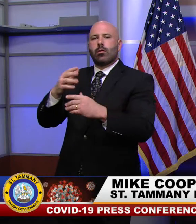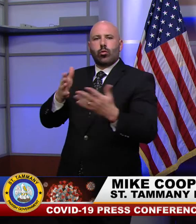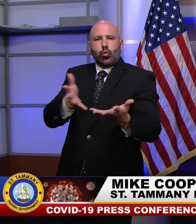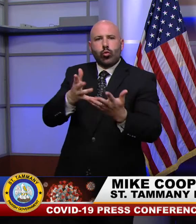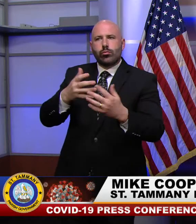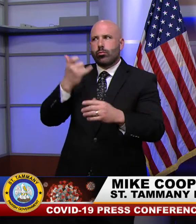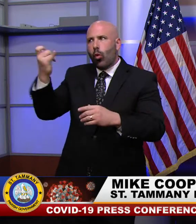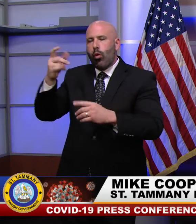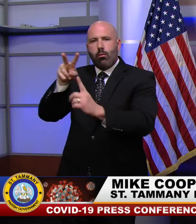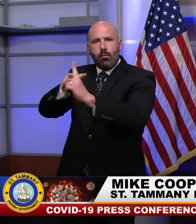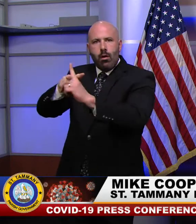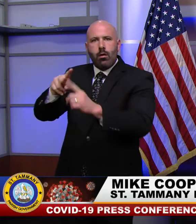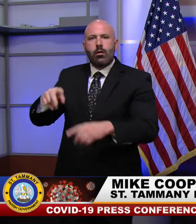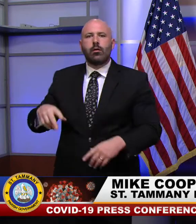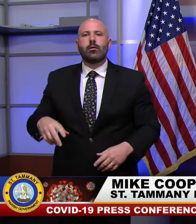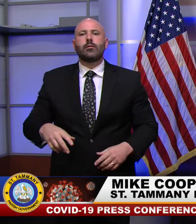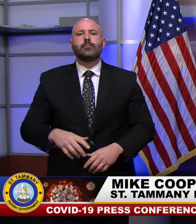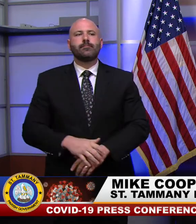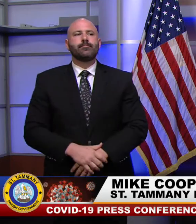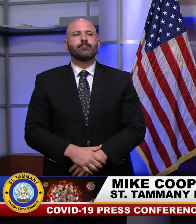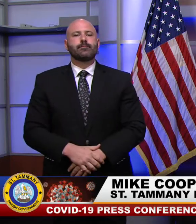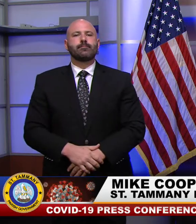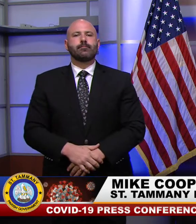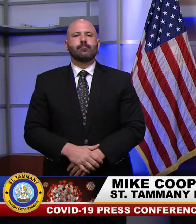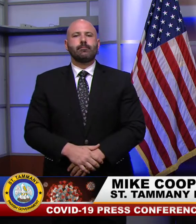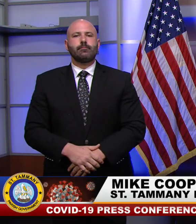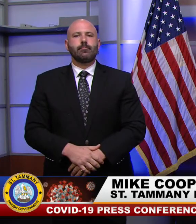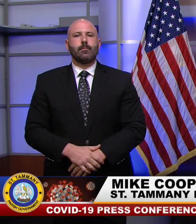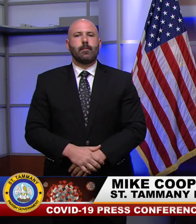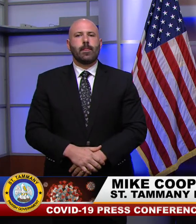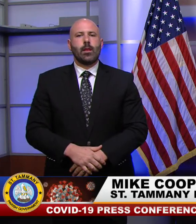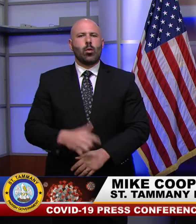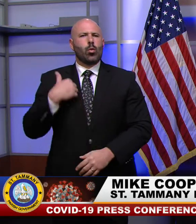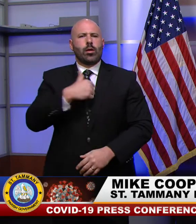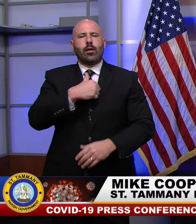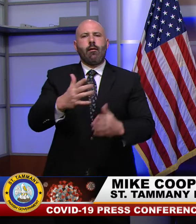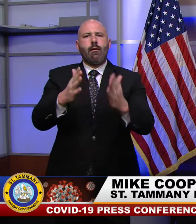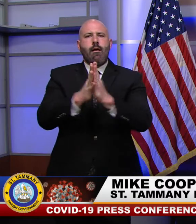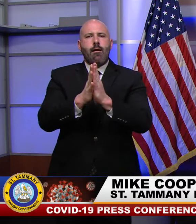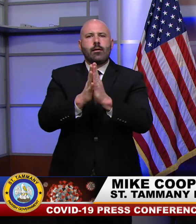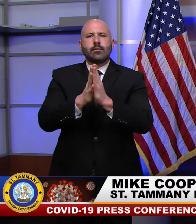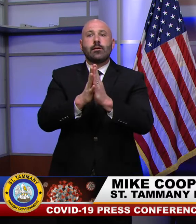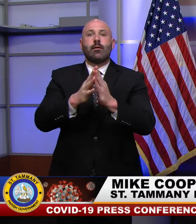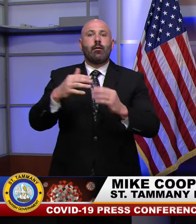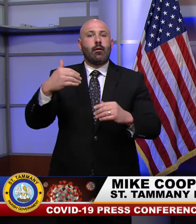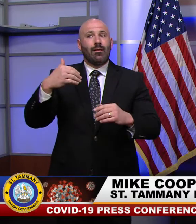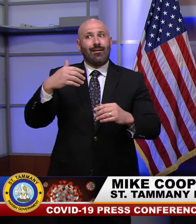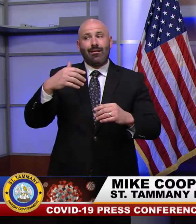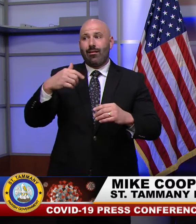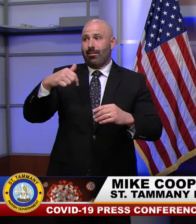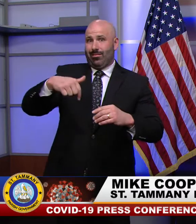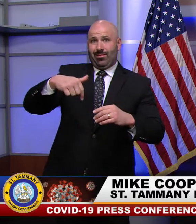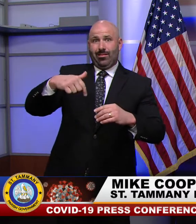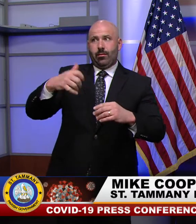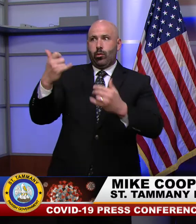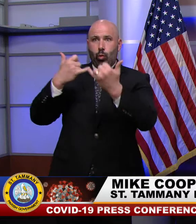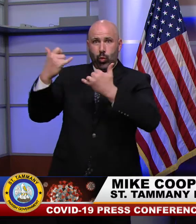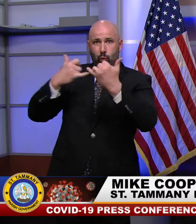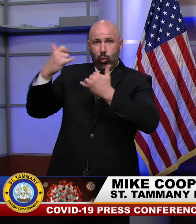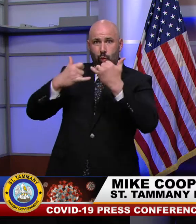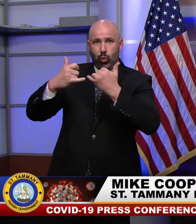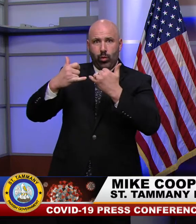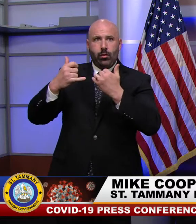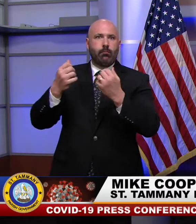to 7 p.m. They ask that callers be patient as the call volume is very high, and you may find